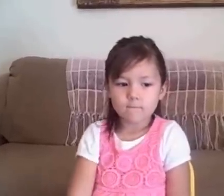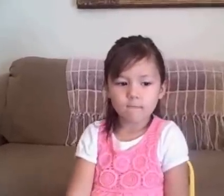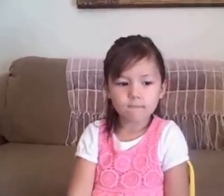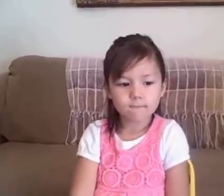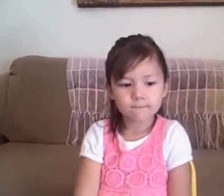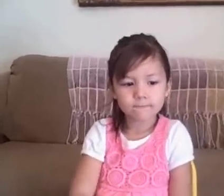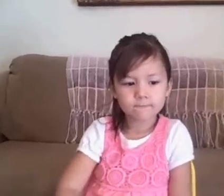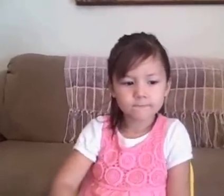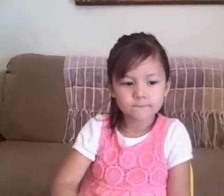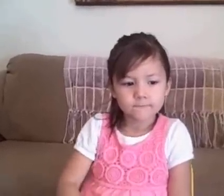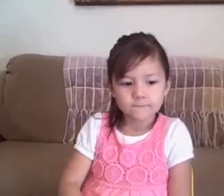Cracker.